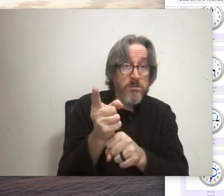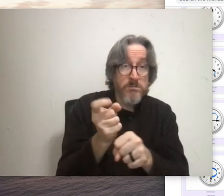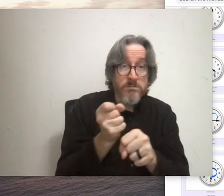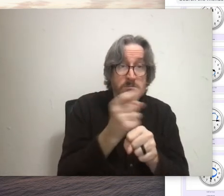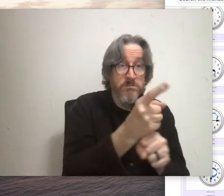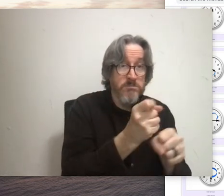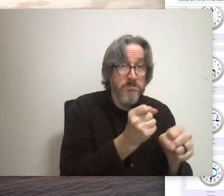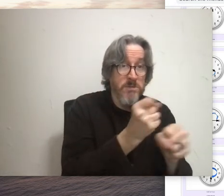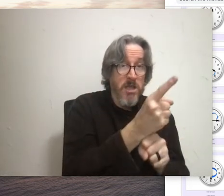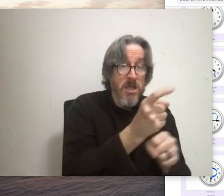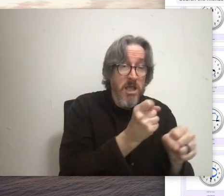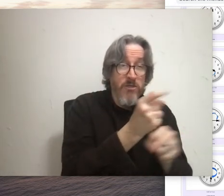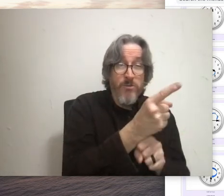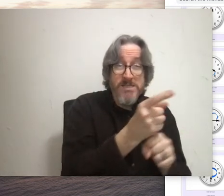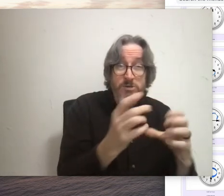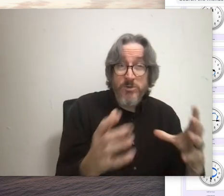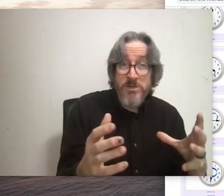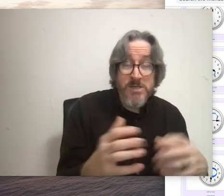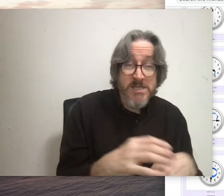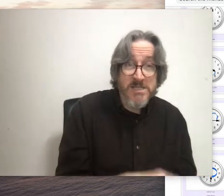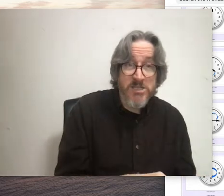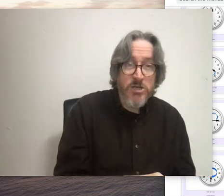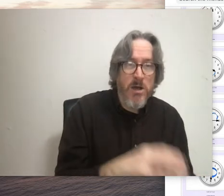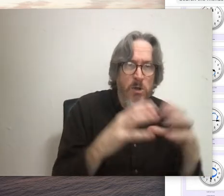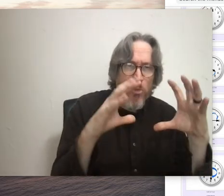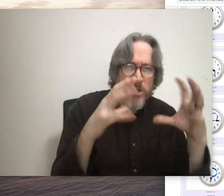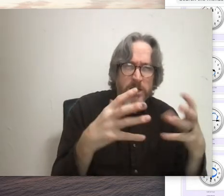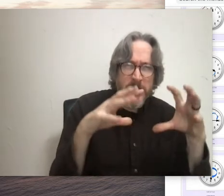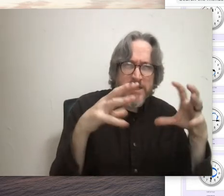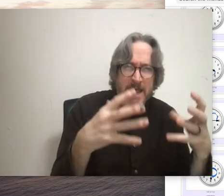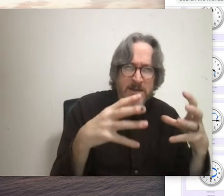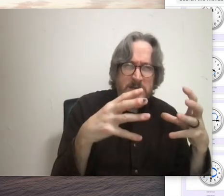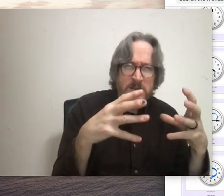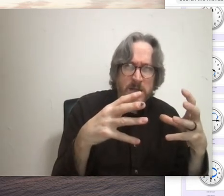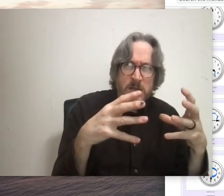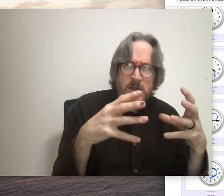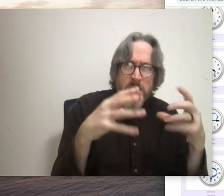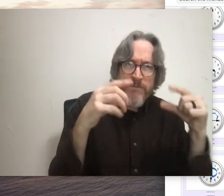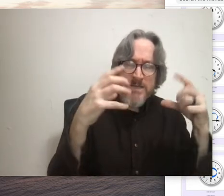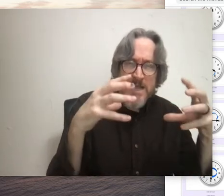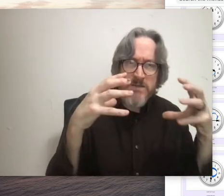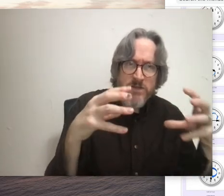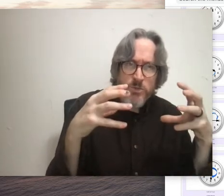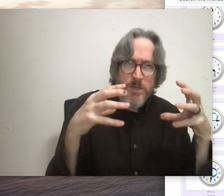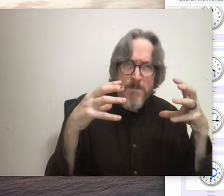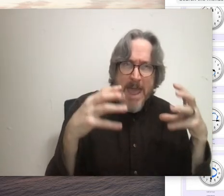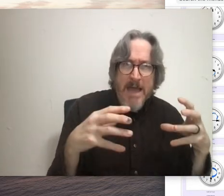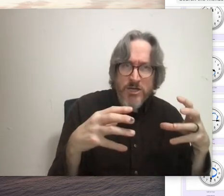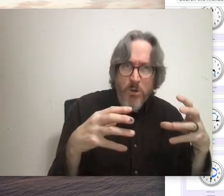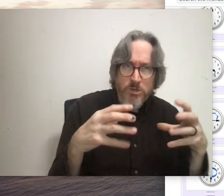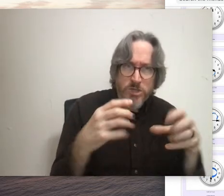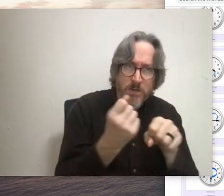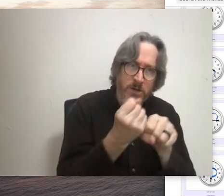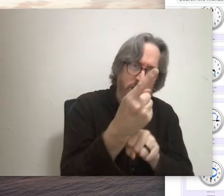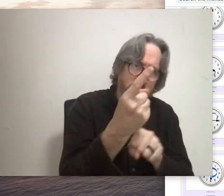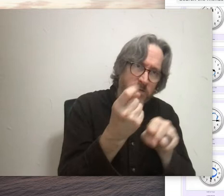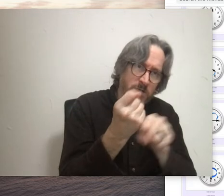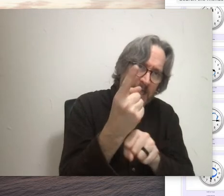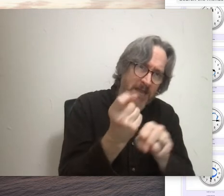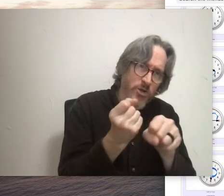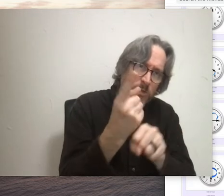Annual. And the reason I'm showing you these is to show how we tend, they tend to visually match what we're talking